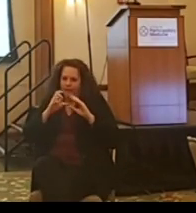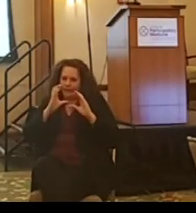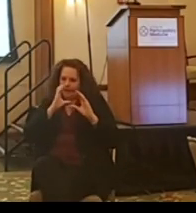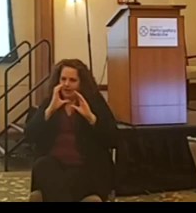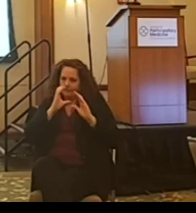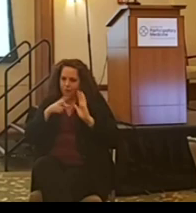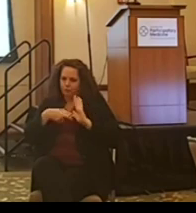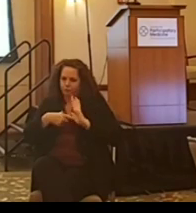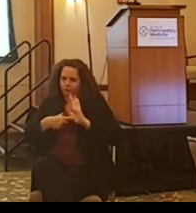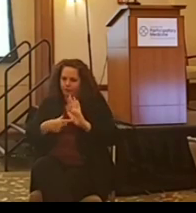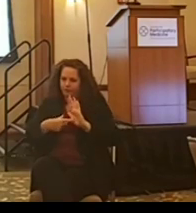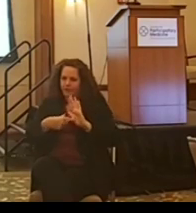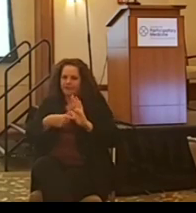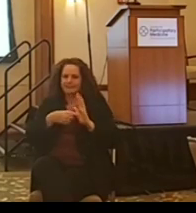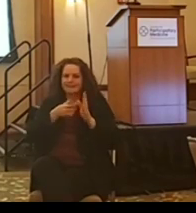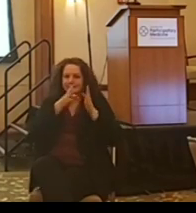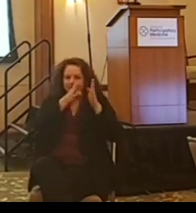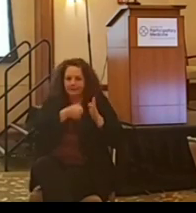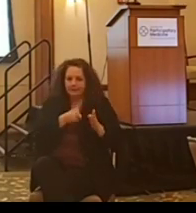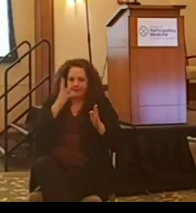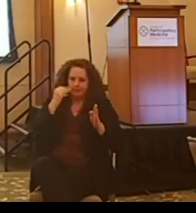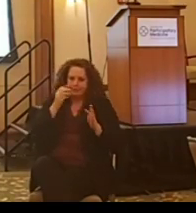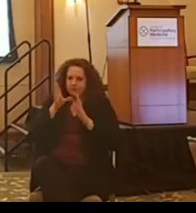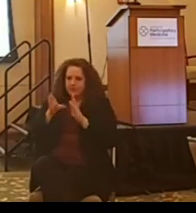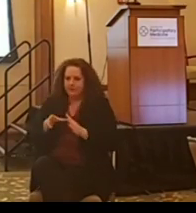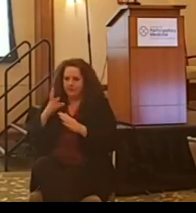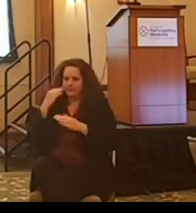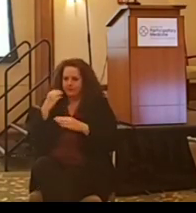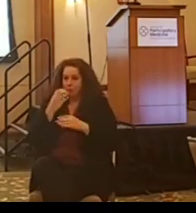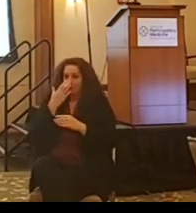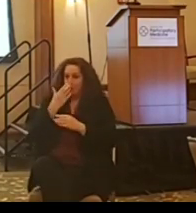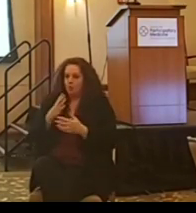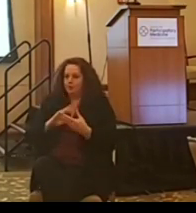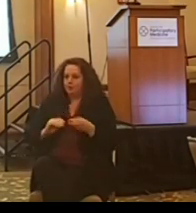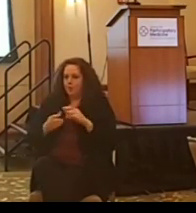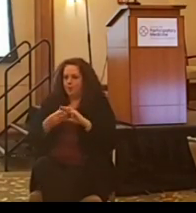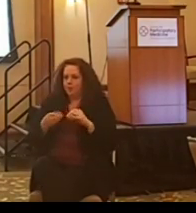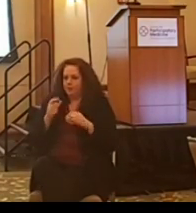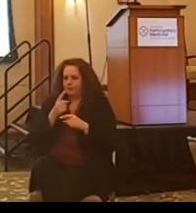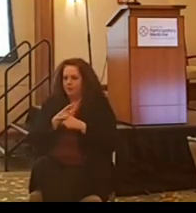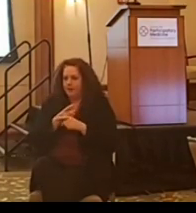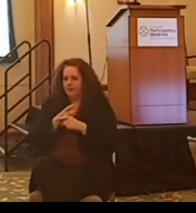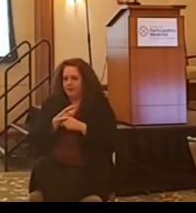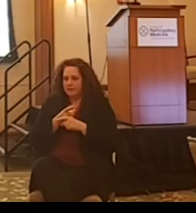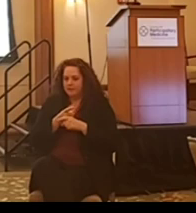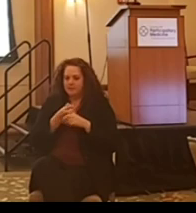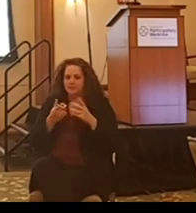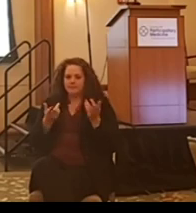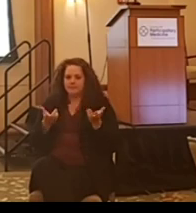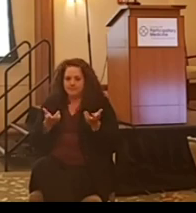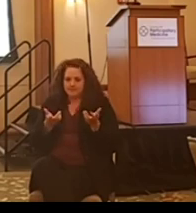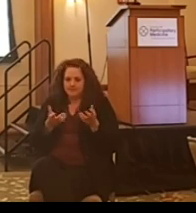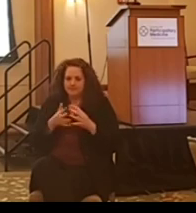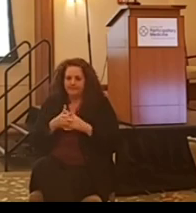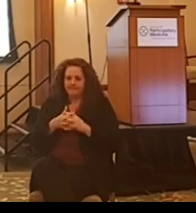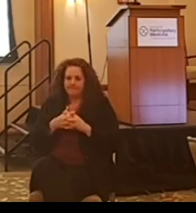reflect individual experiences. They make good stories, right? Because they